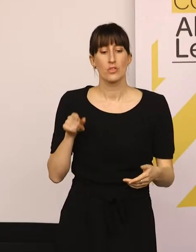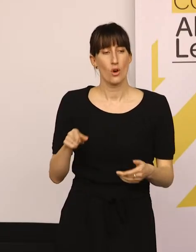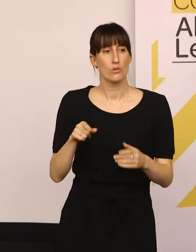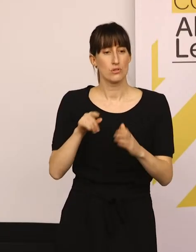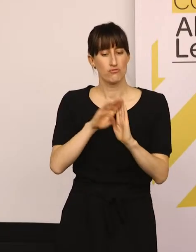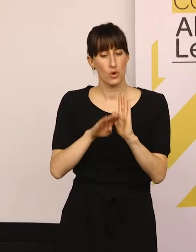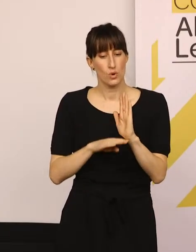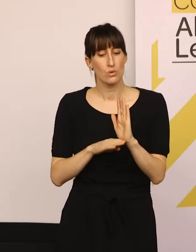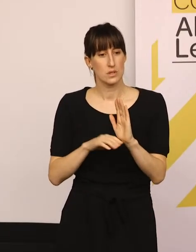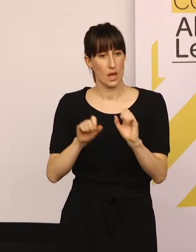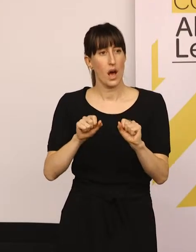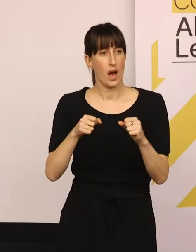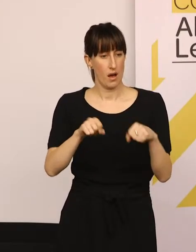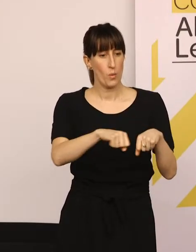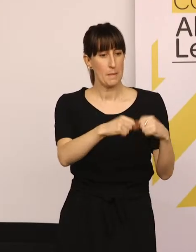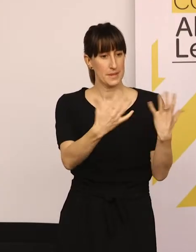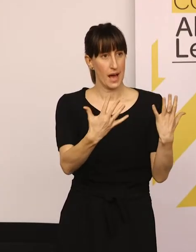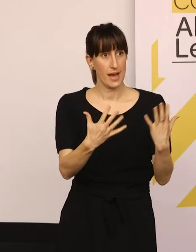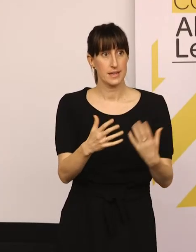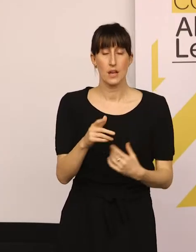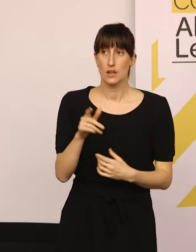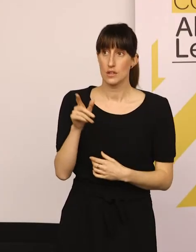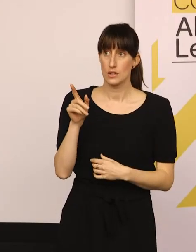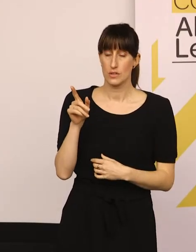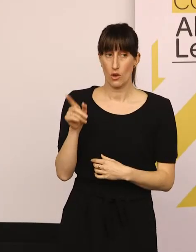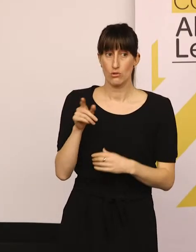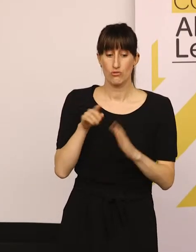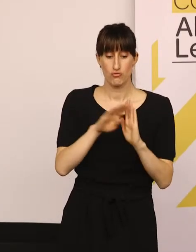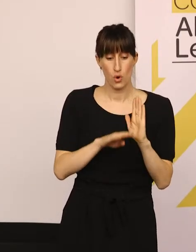aware of it before they leave where they happen to be.